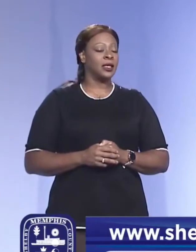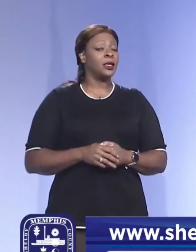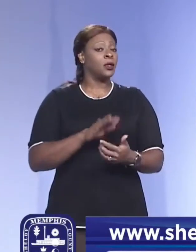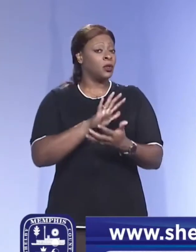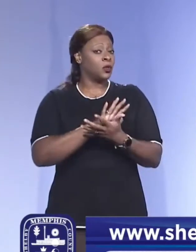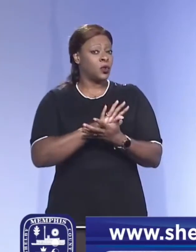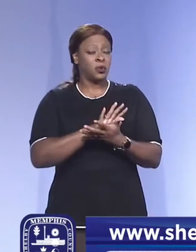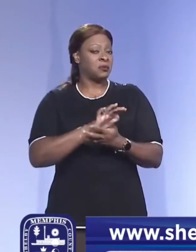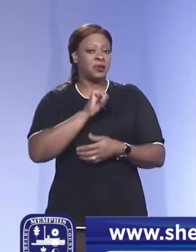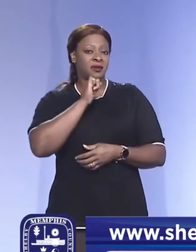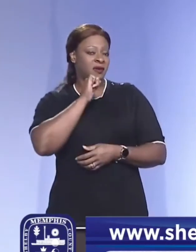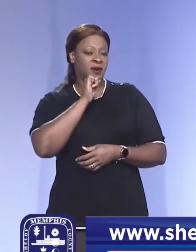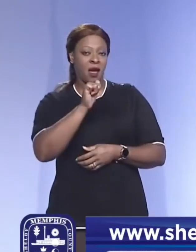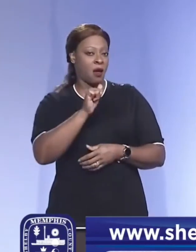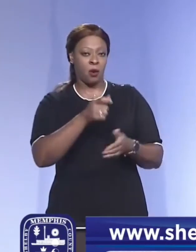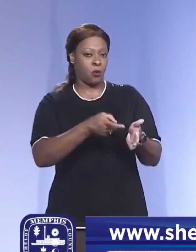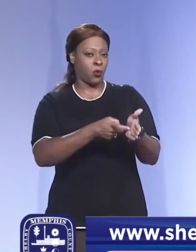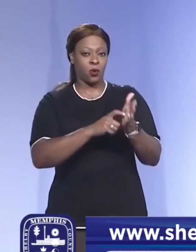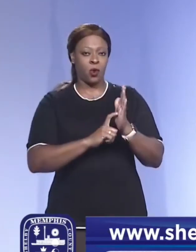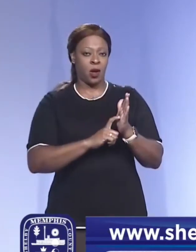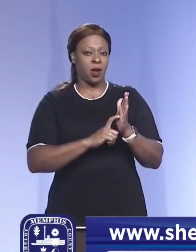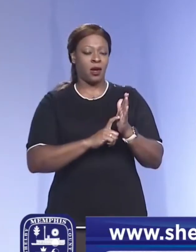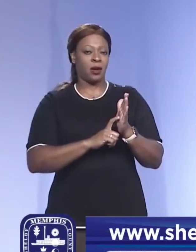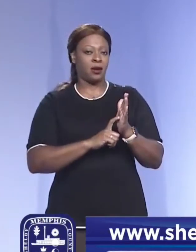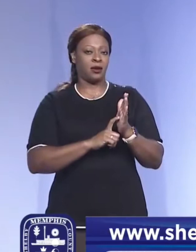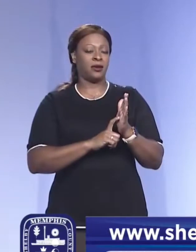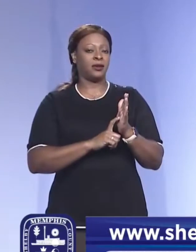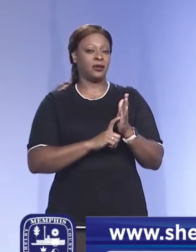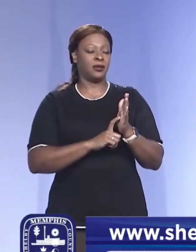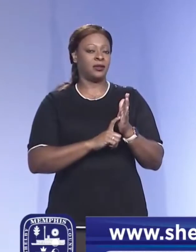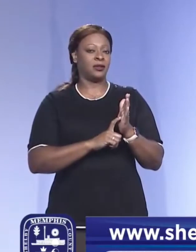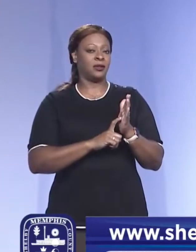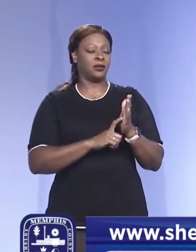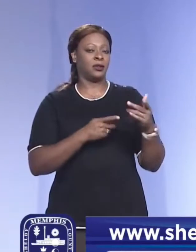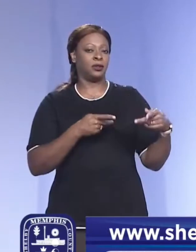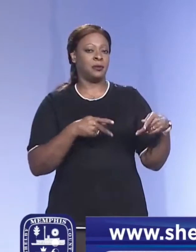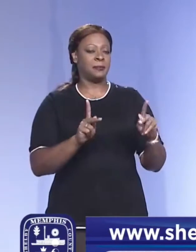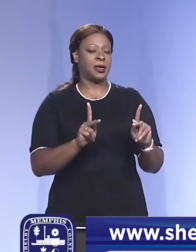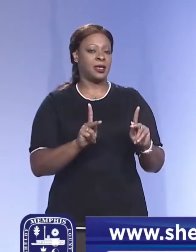Schools are not required to permit